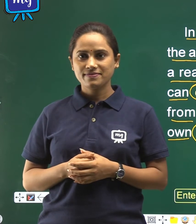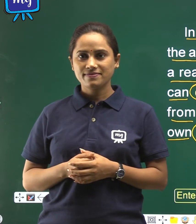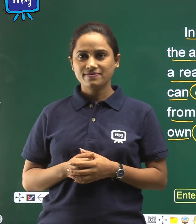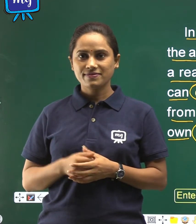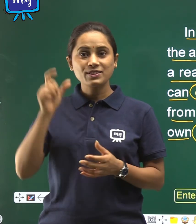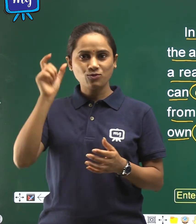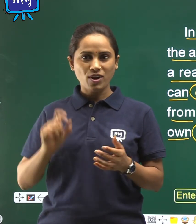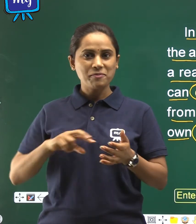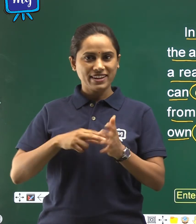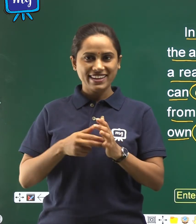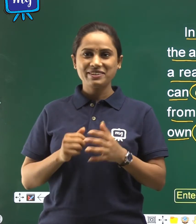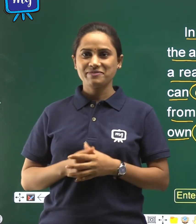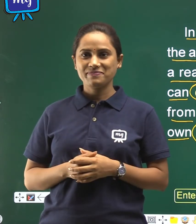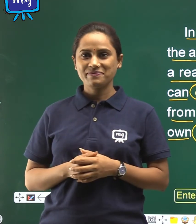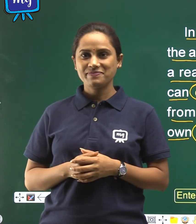Word meaning